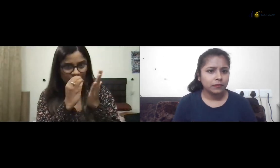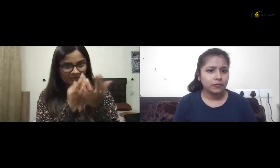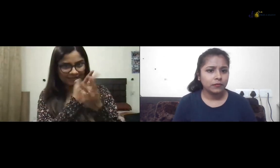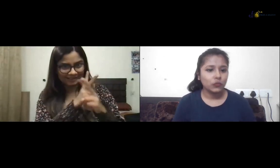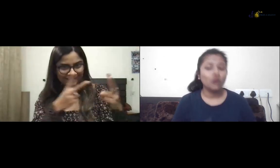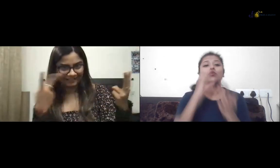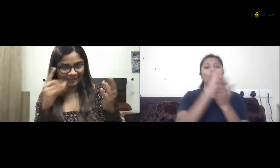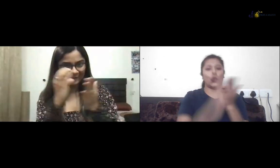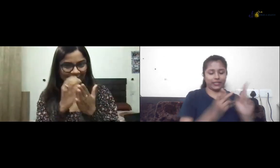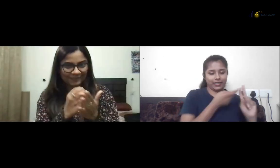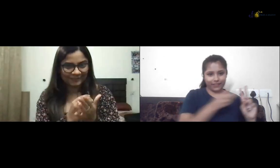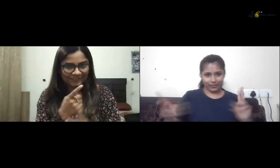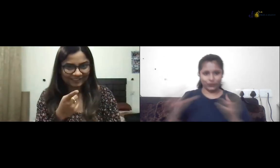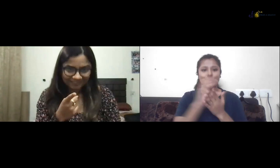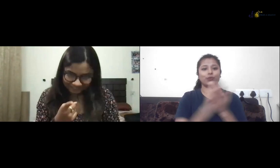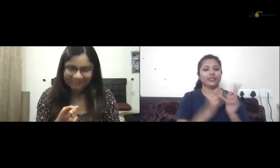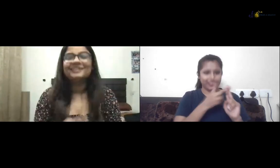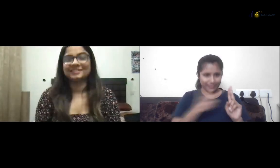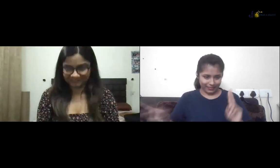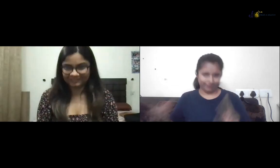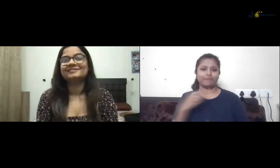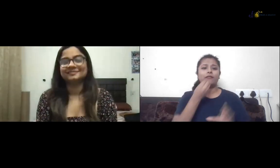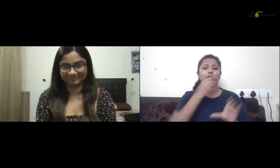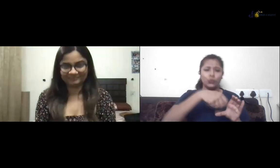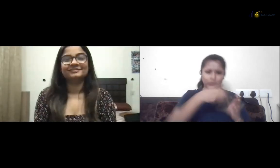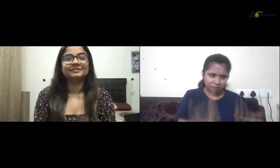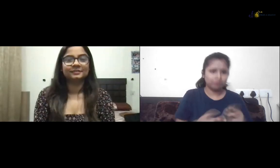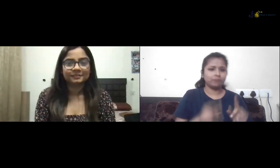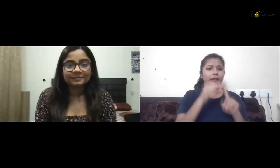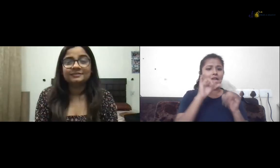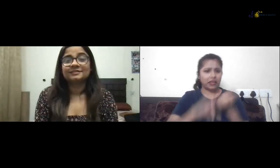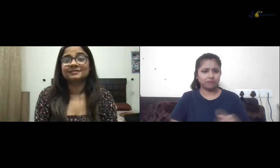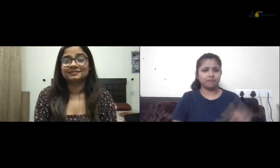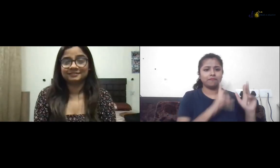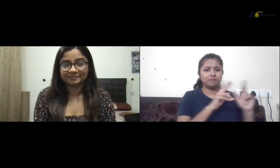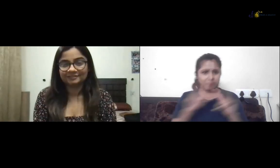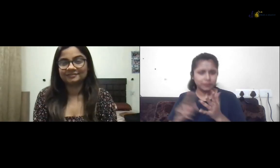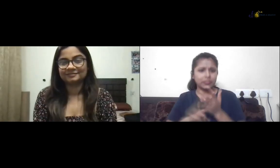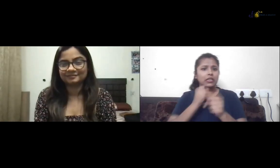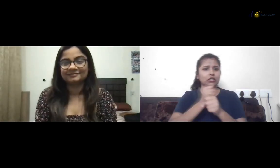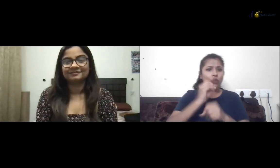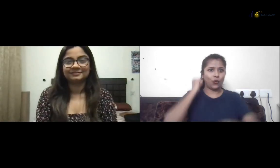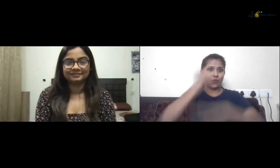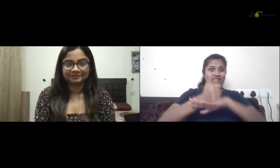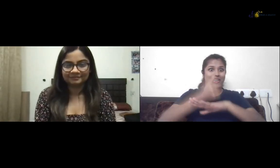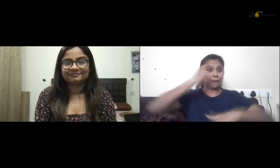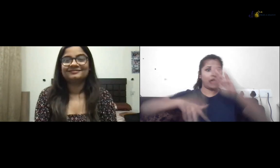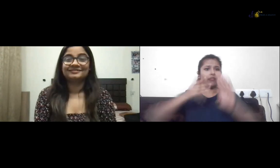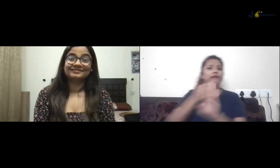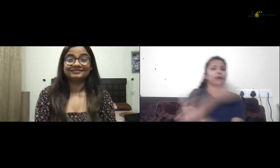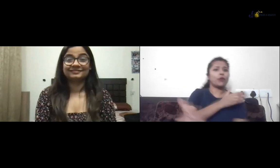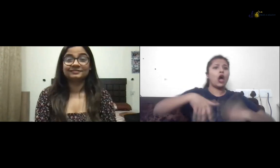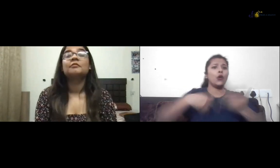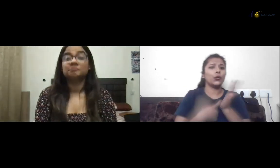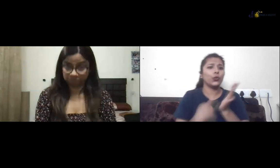minute, Nikita. So what is your Sign Medium? It is just providing the course, right? Yes, so we have